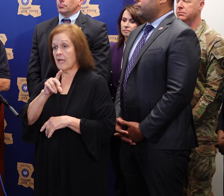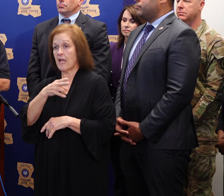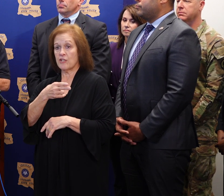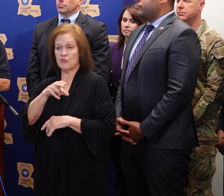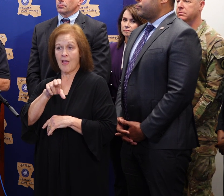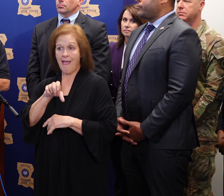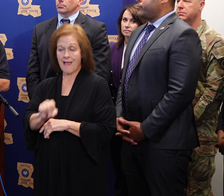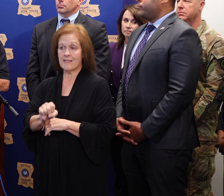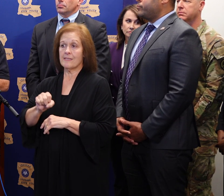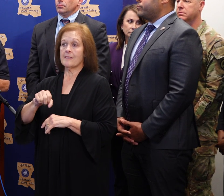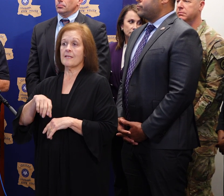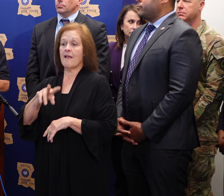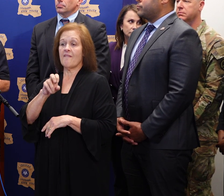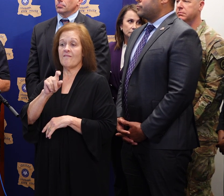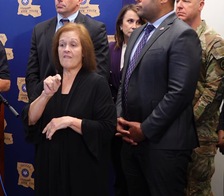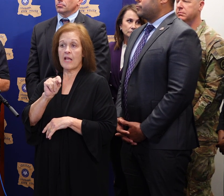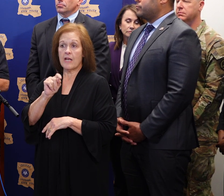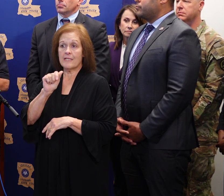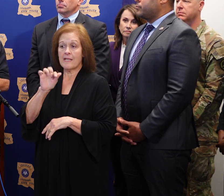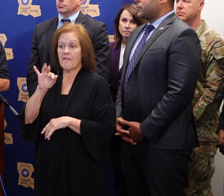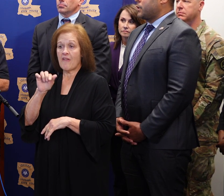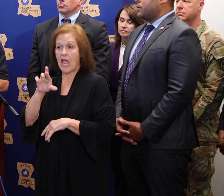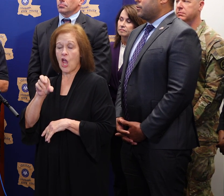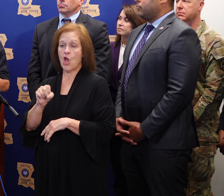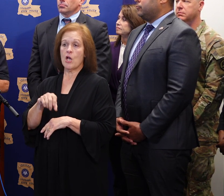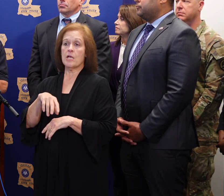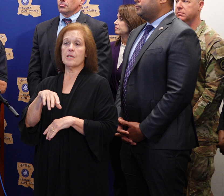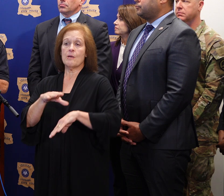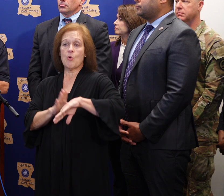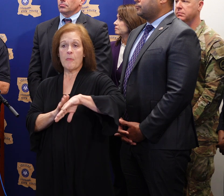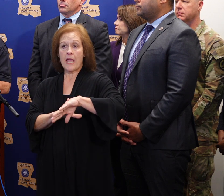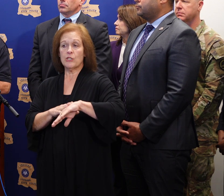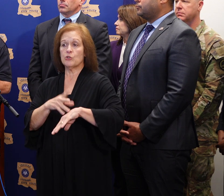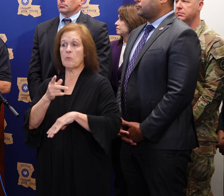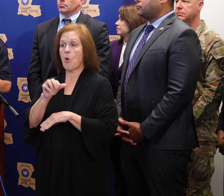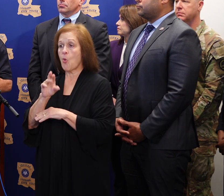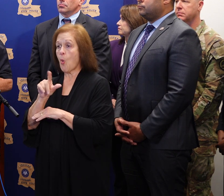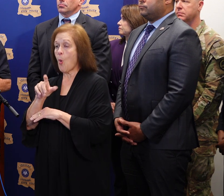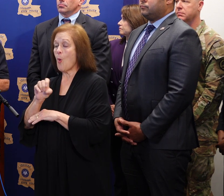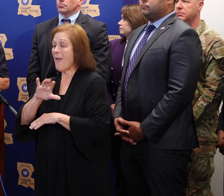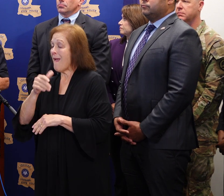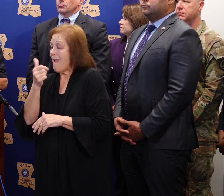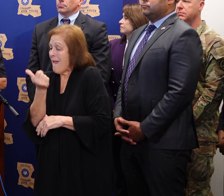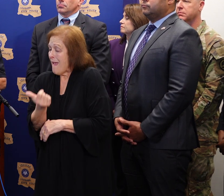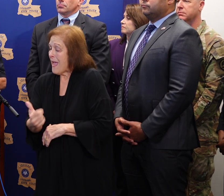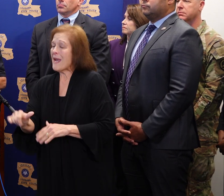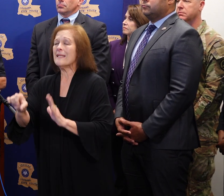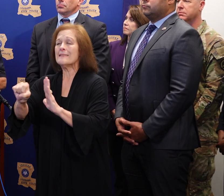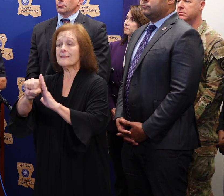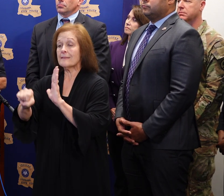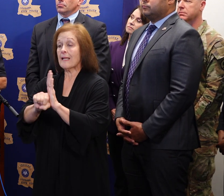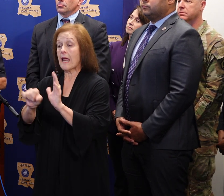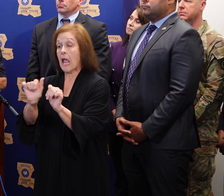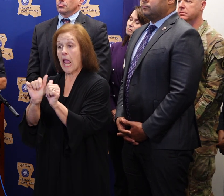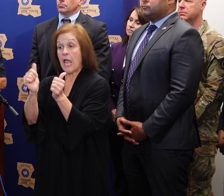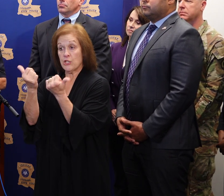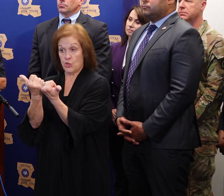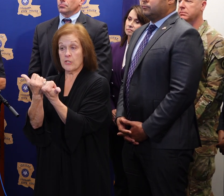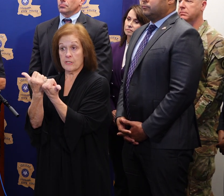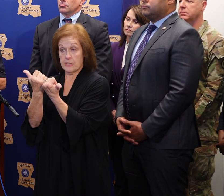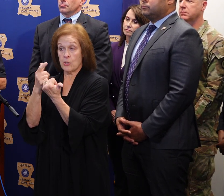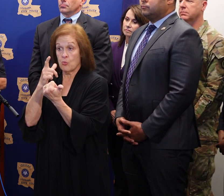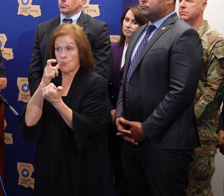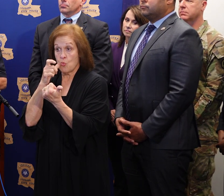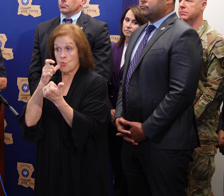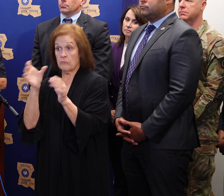DHS, our Veterans Affairs, our Probation and Parole, all state agencies. Any state agency who has a